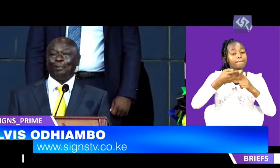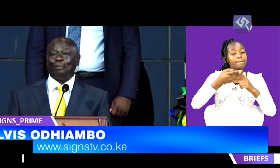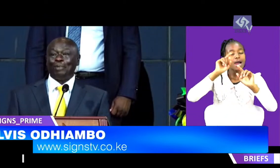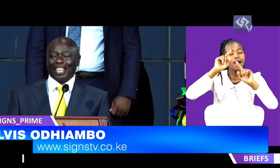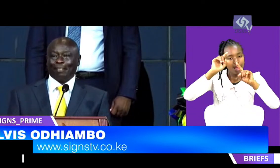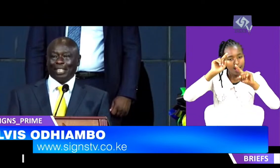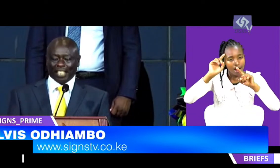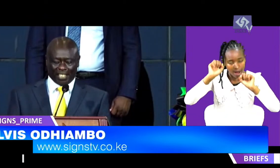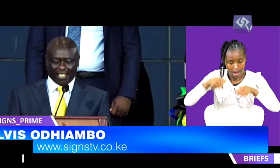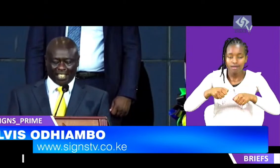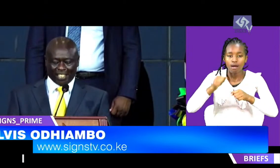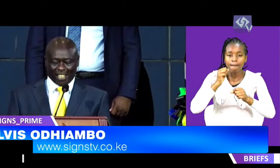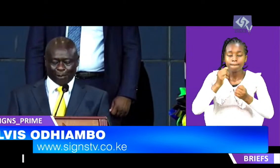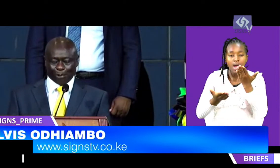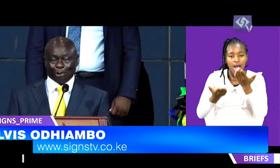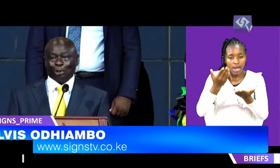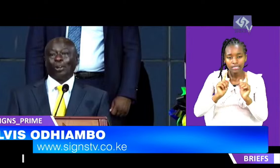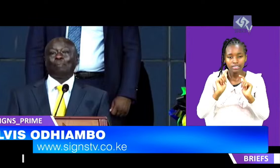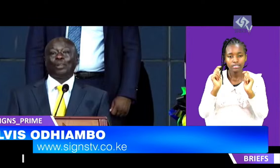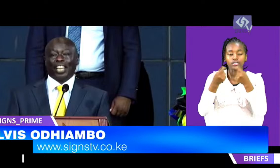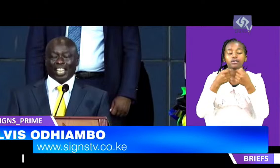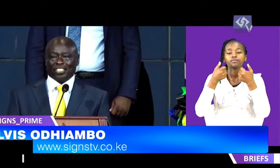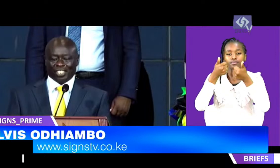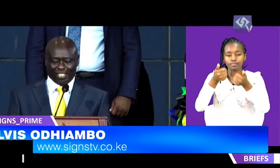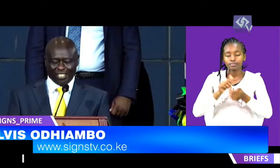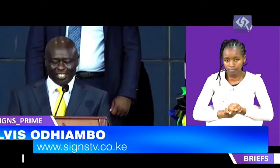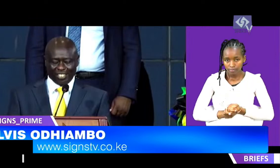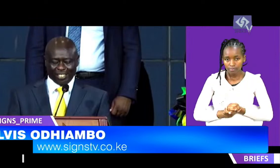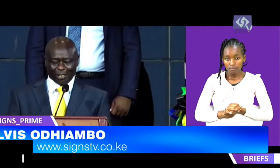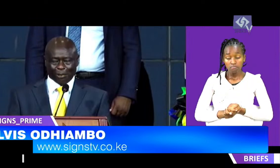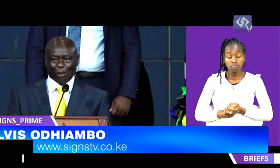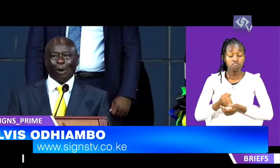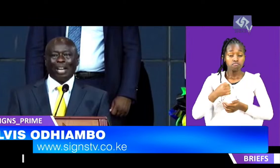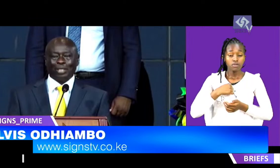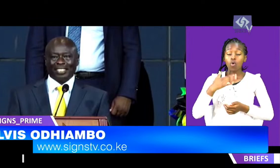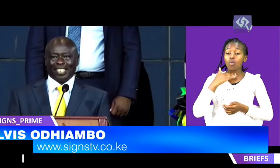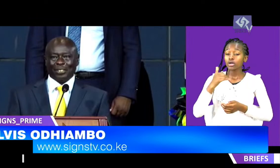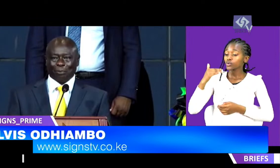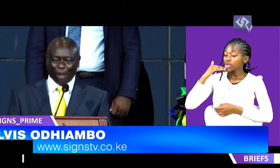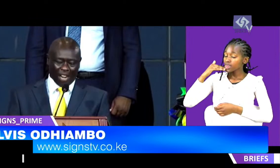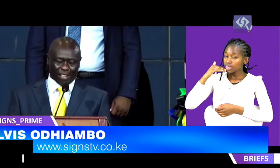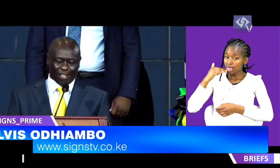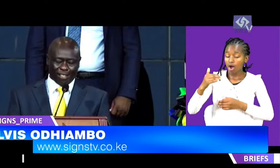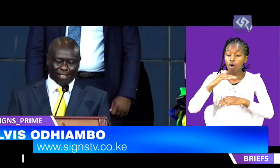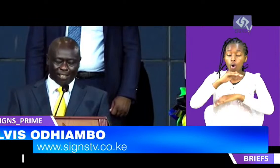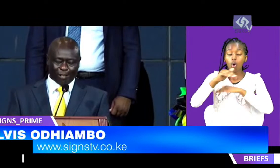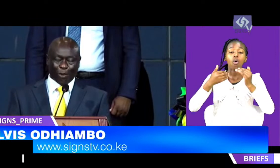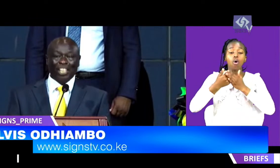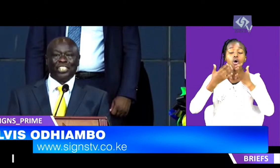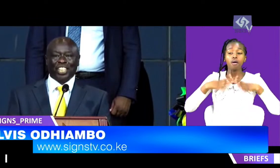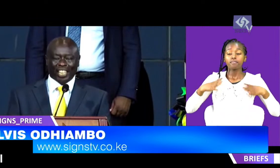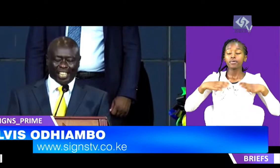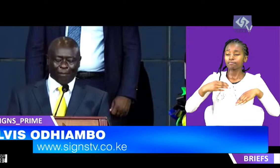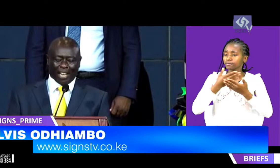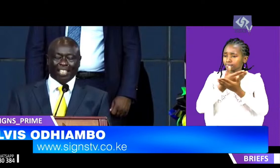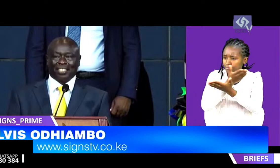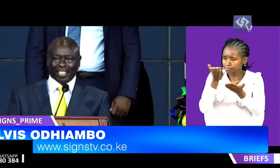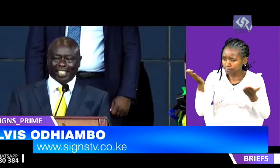hayo mengi na machache, nataka kutoa pongezi kwa watu ya Zanzibar kwa hii sherehe ya miaka